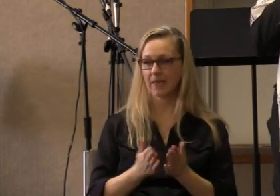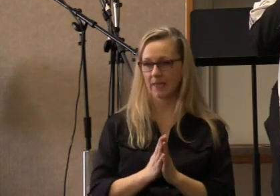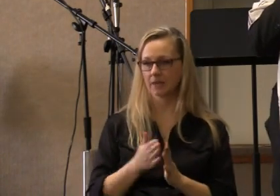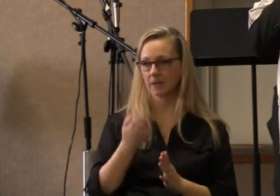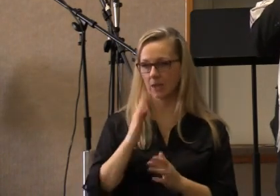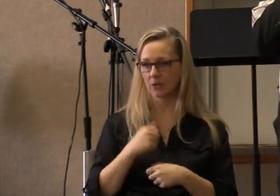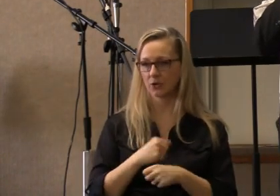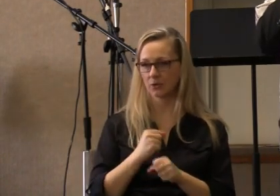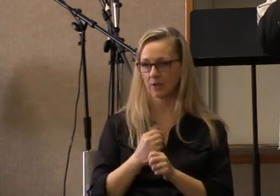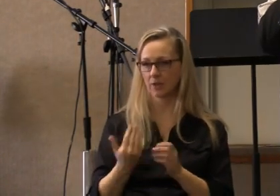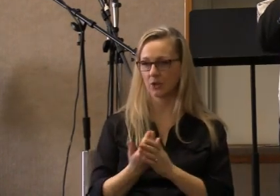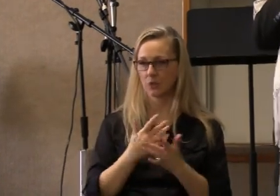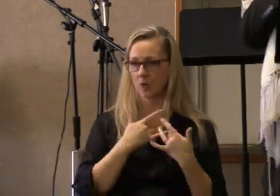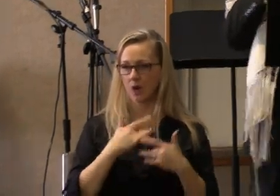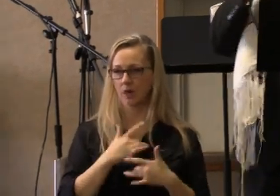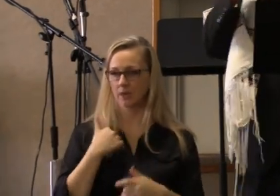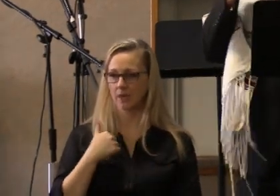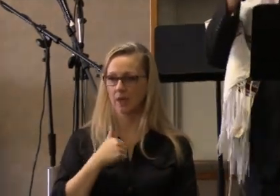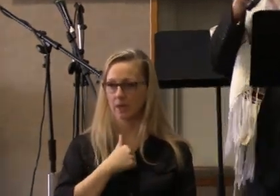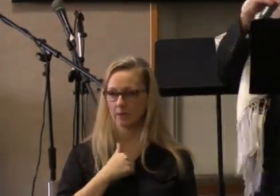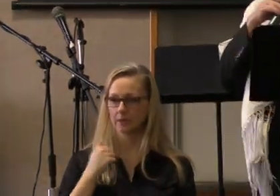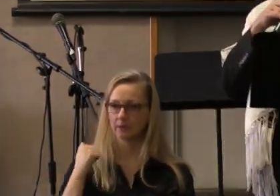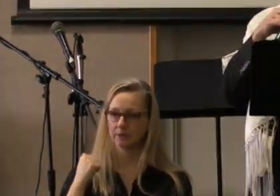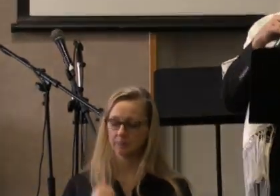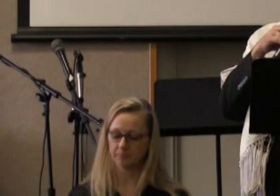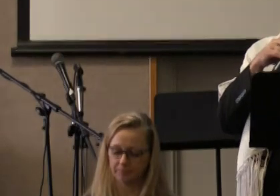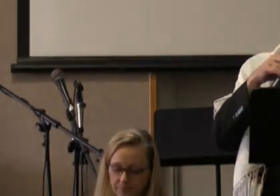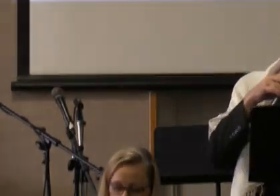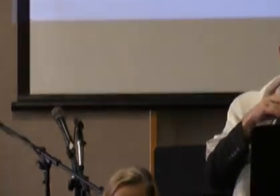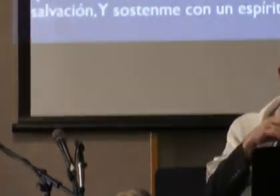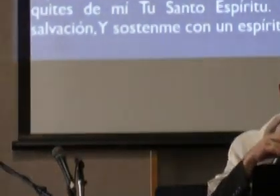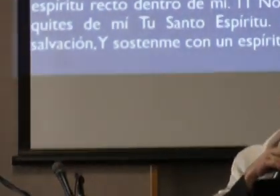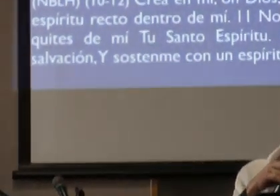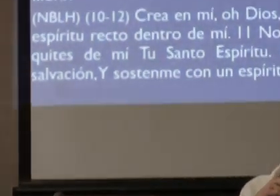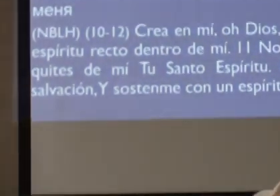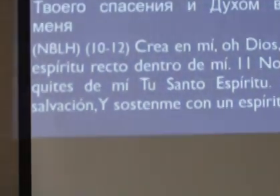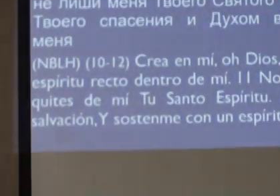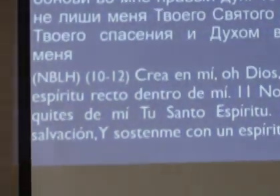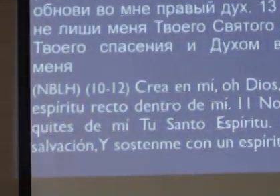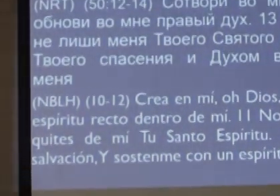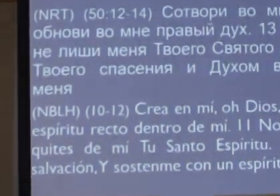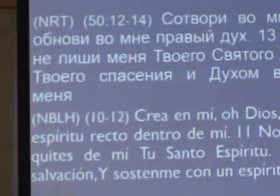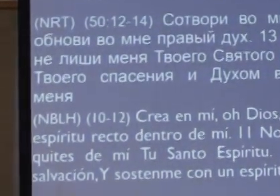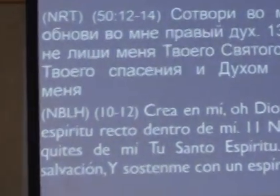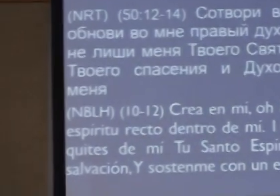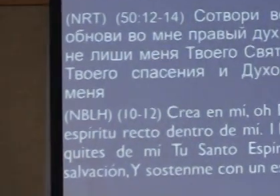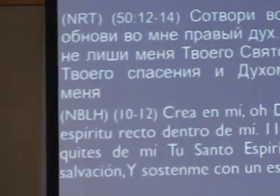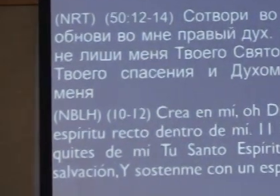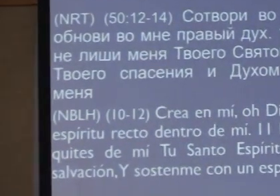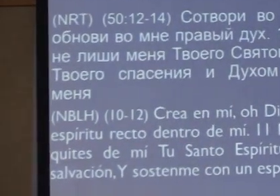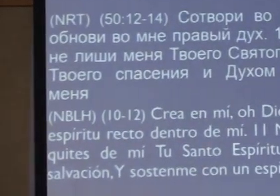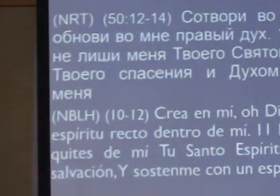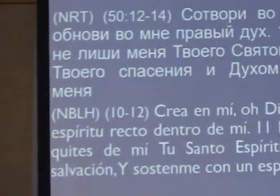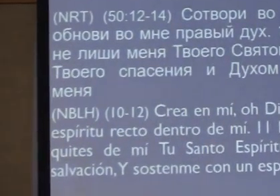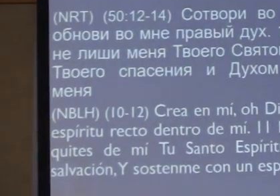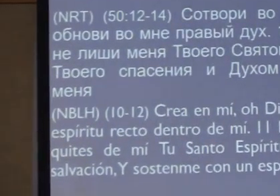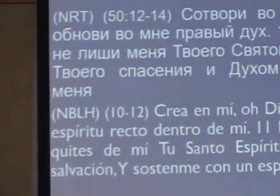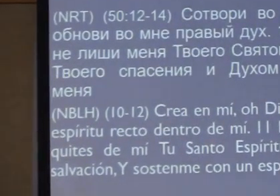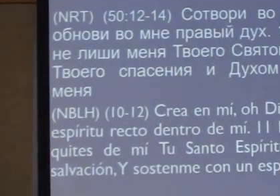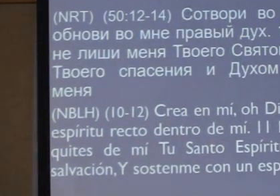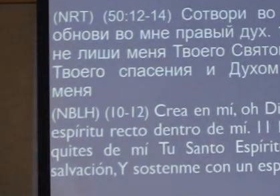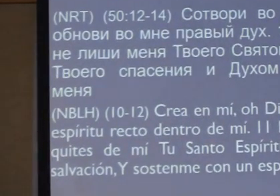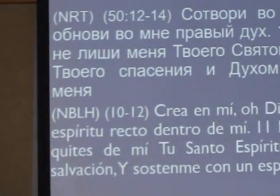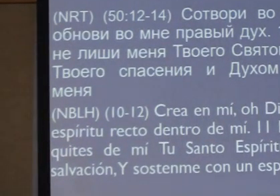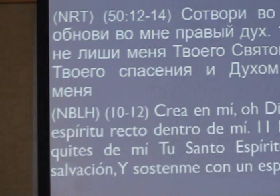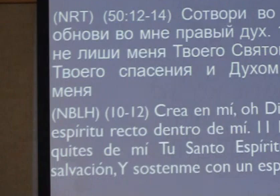51, verses 12 to 14. 10 to 12 in English versions. Create in me a clean heart, O God, and renew a steadfast